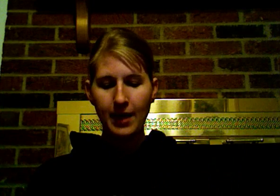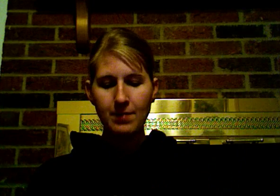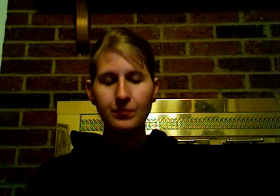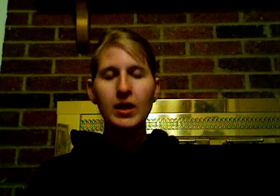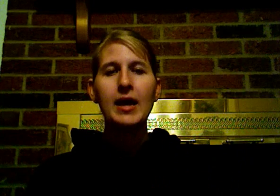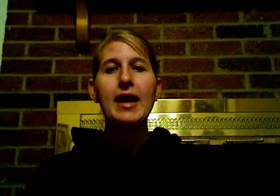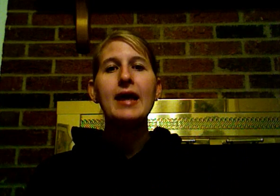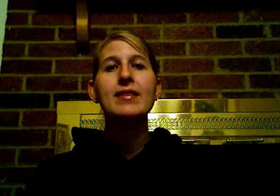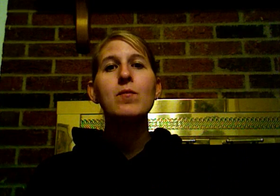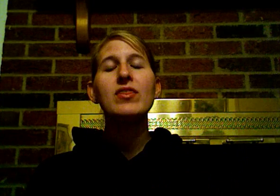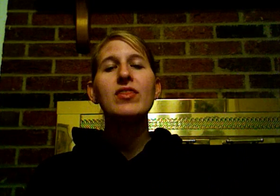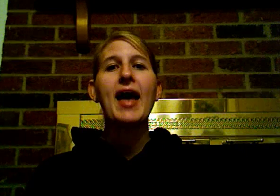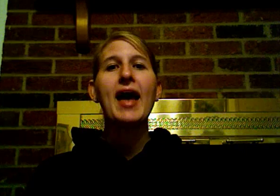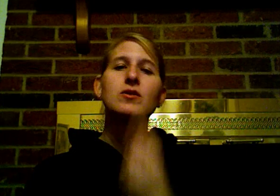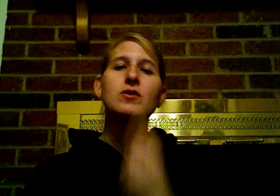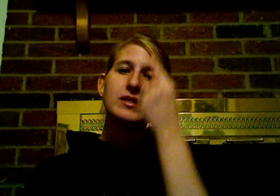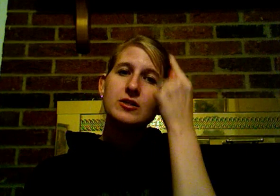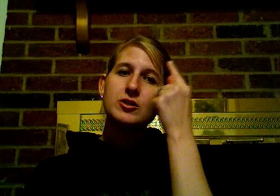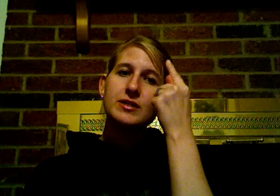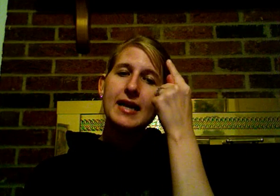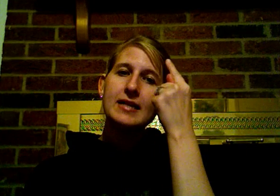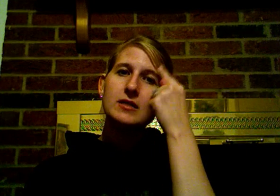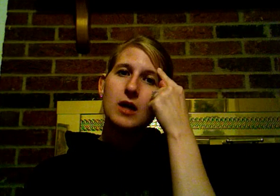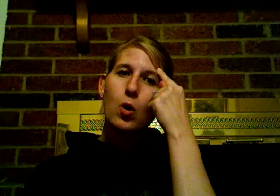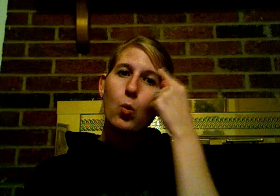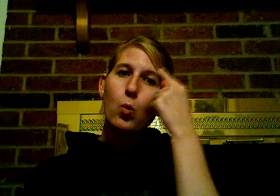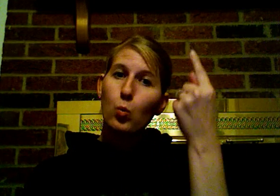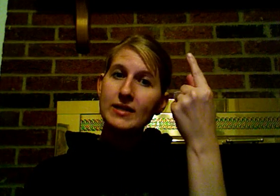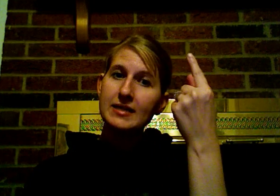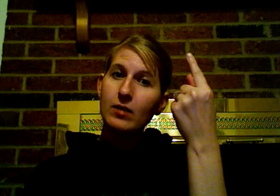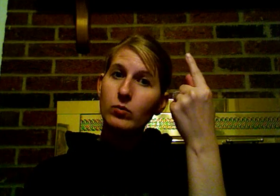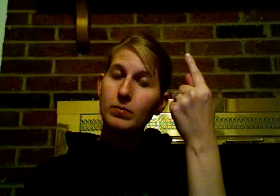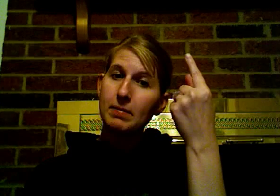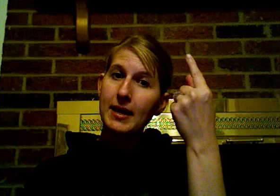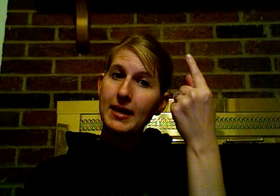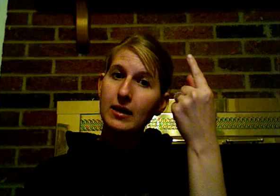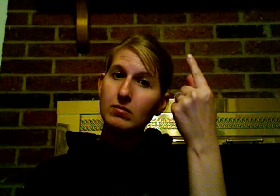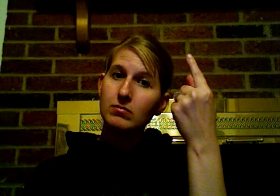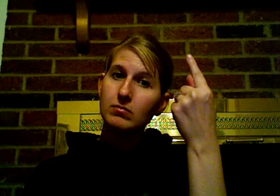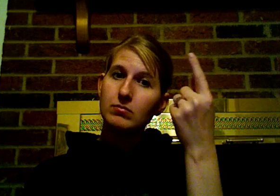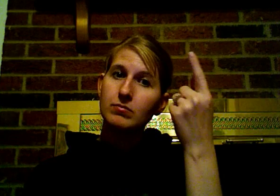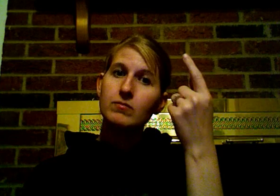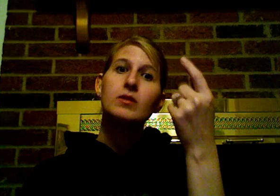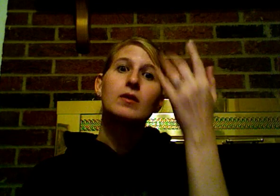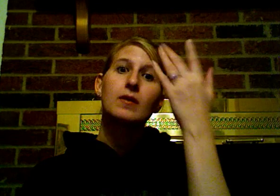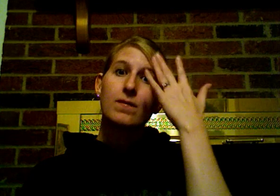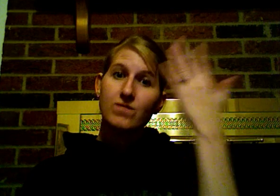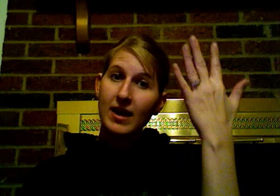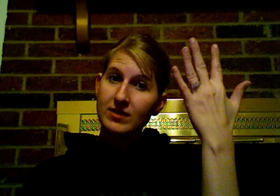okay? And then with that, so if this is your cents, so 1 cent would be a penny. 5